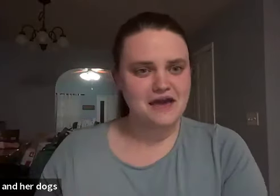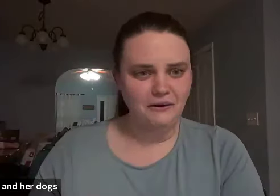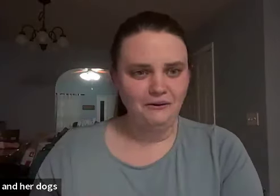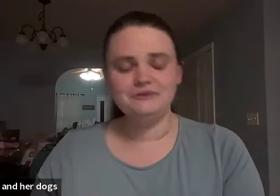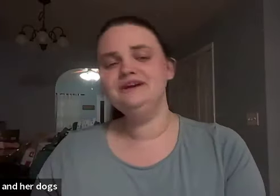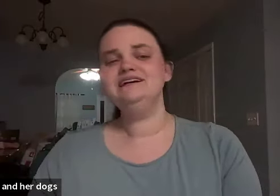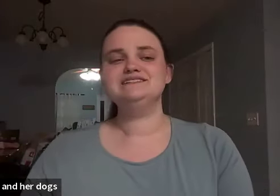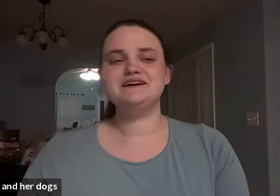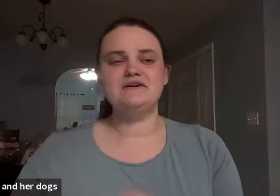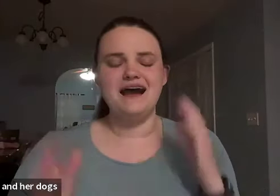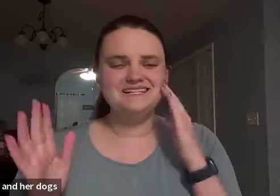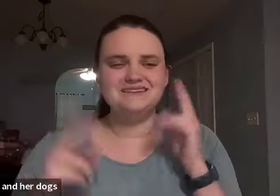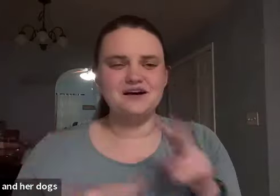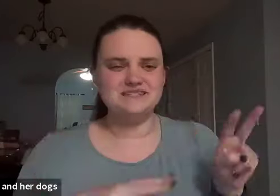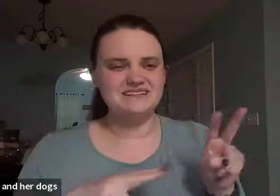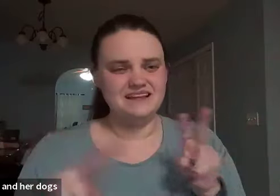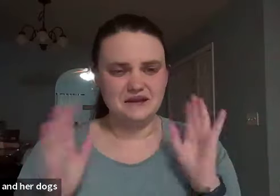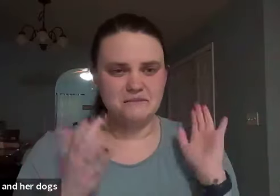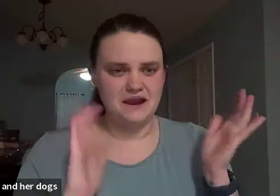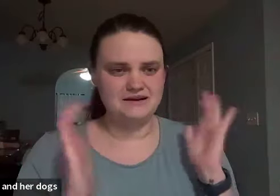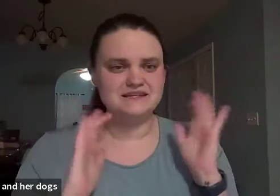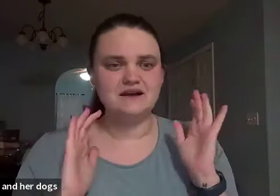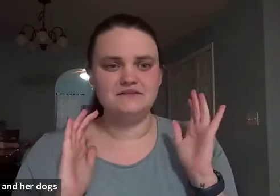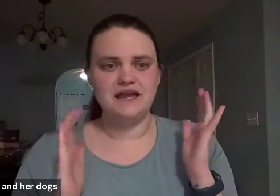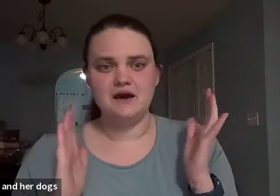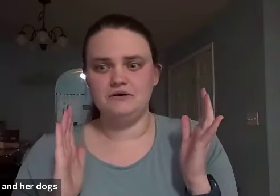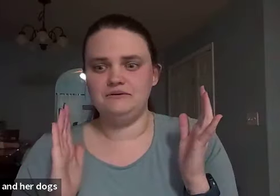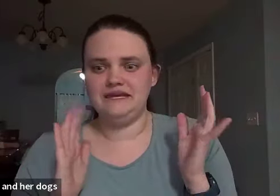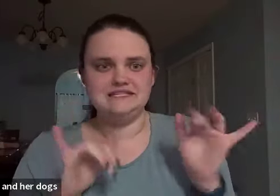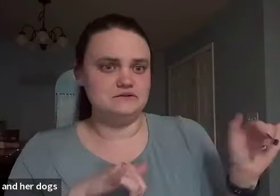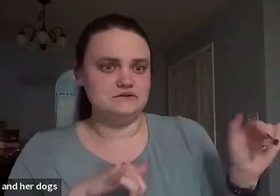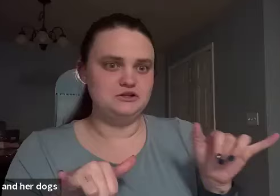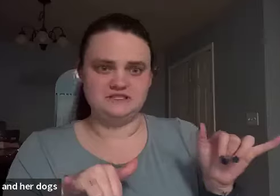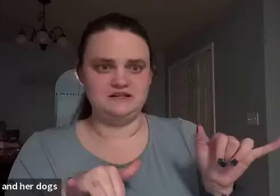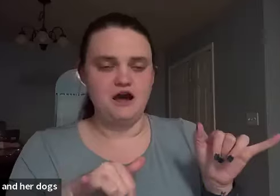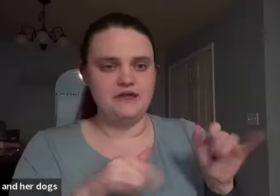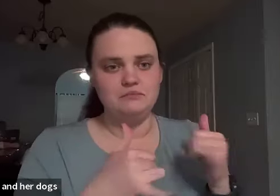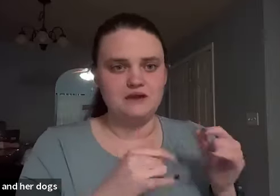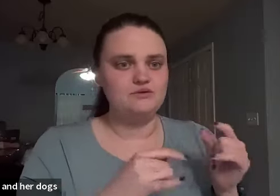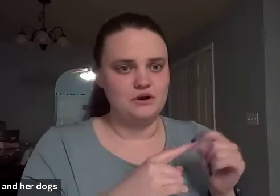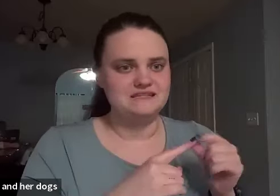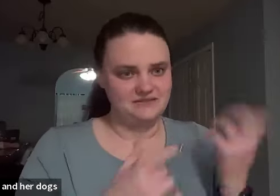that old. So I just love seeing like the comparison of like how it's so similar still, how they will play with words like